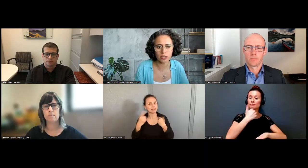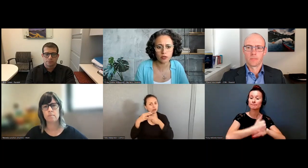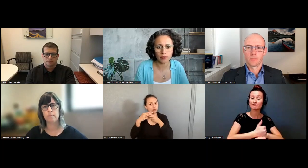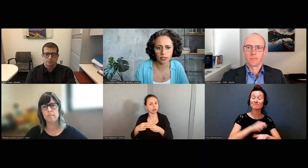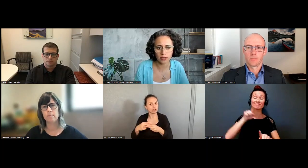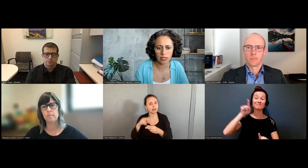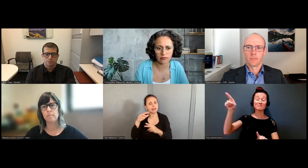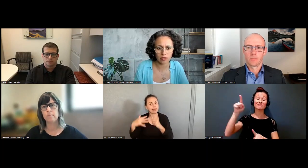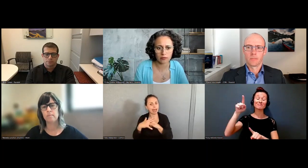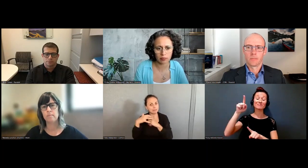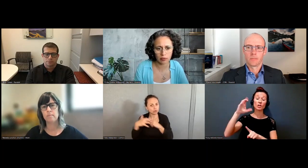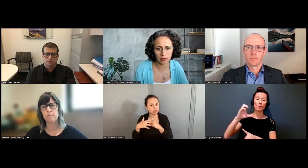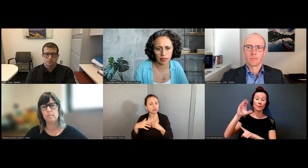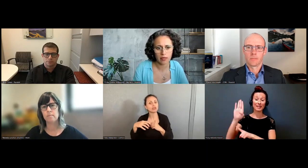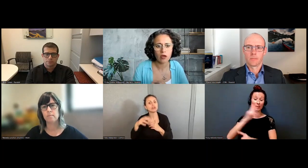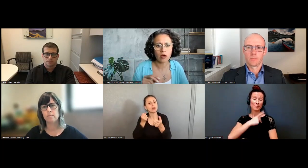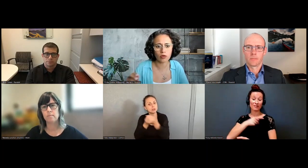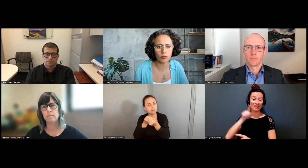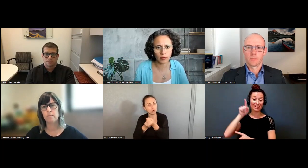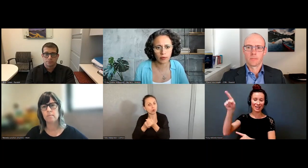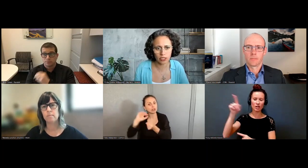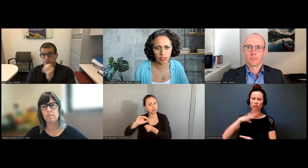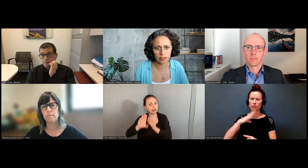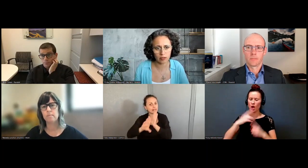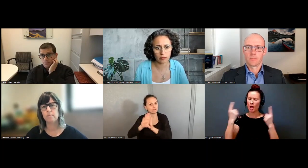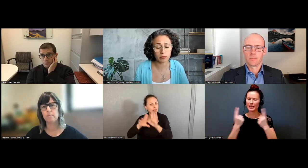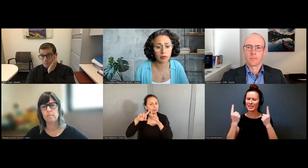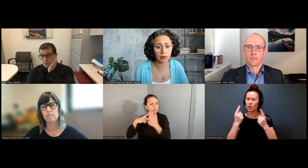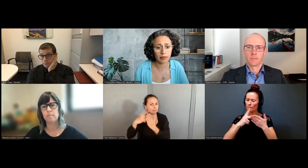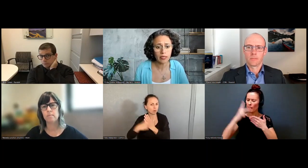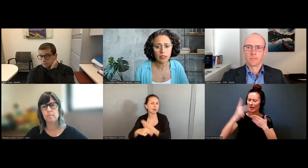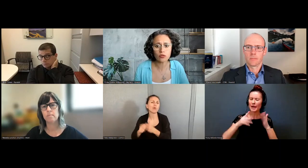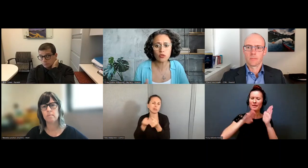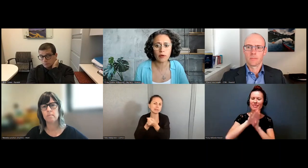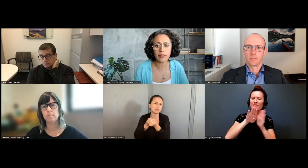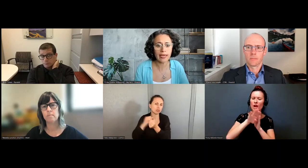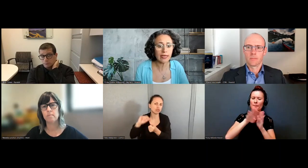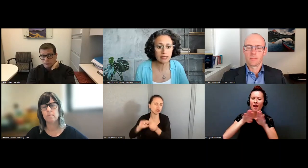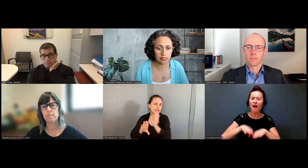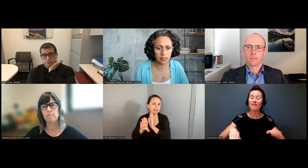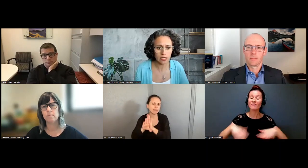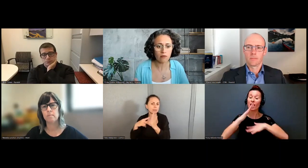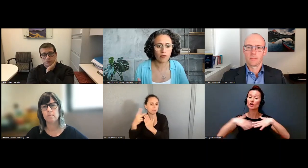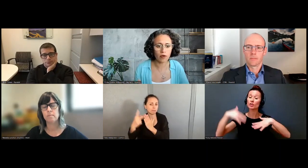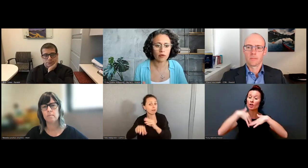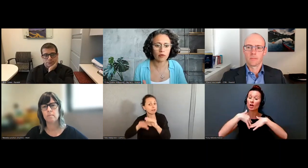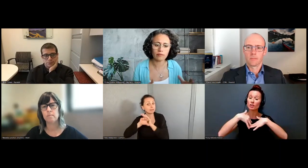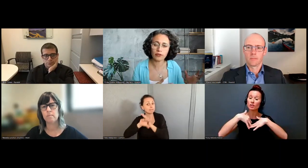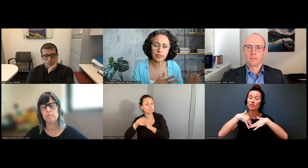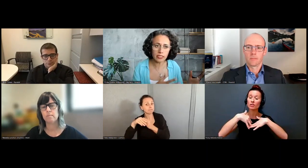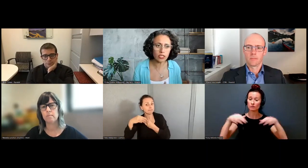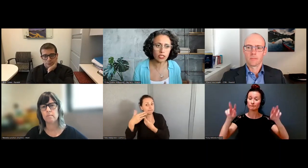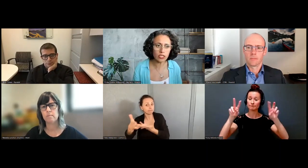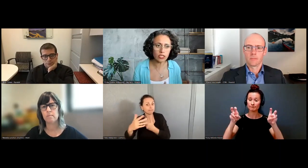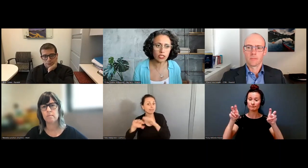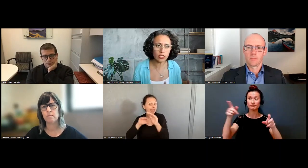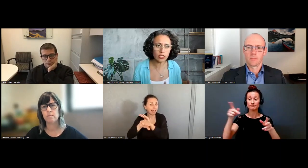the Aboriginal Supported Child Development Program, or Supported Child Development Program, to support the access for